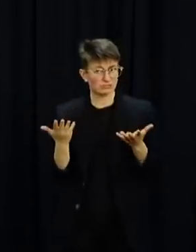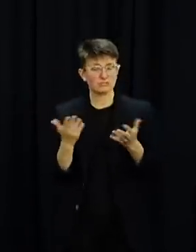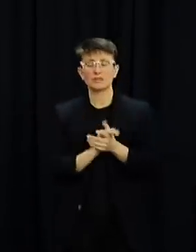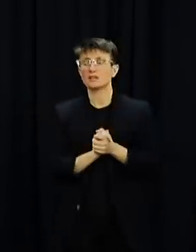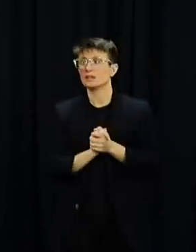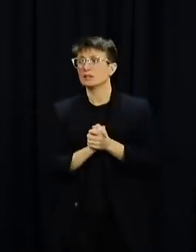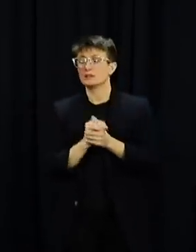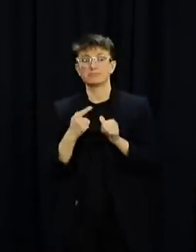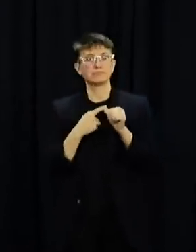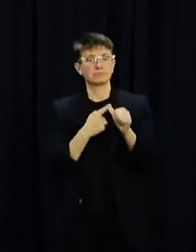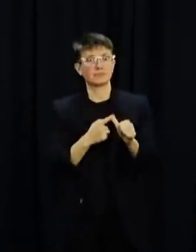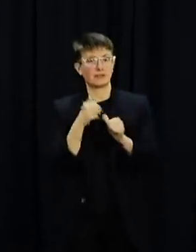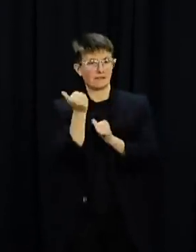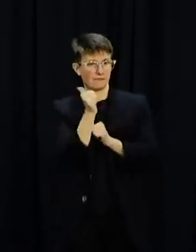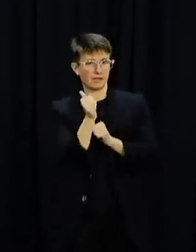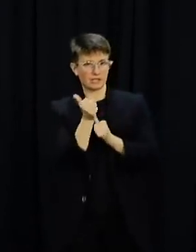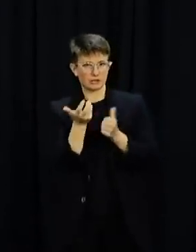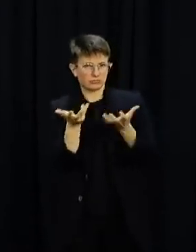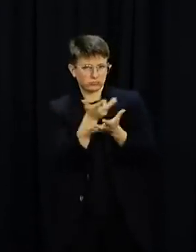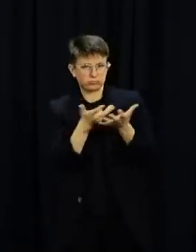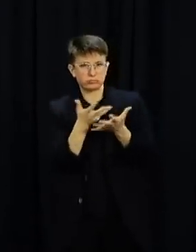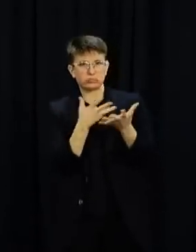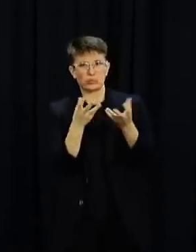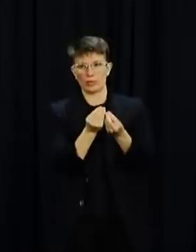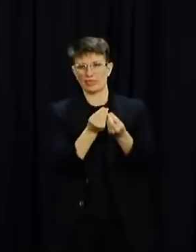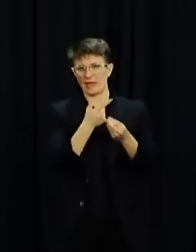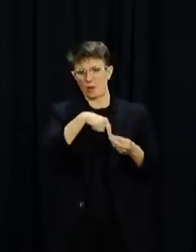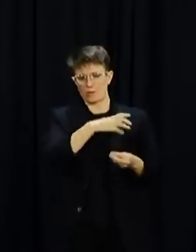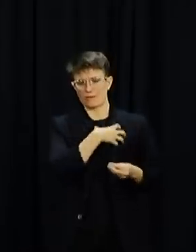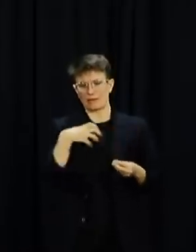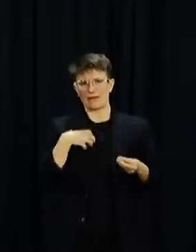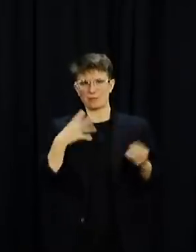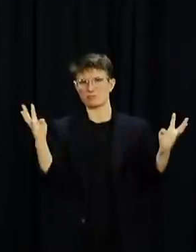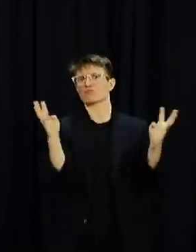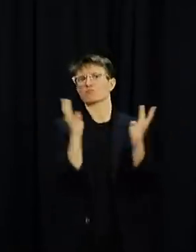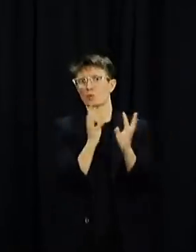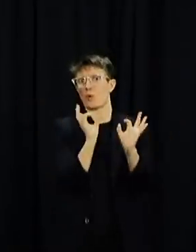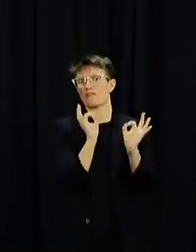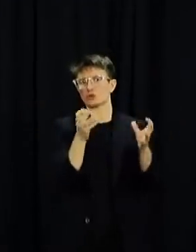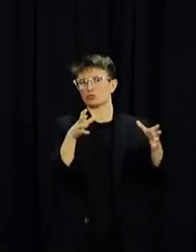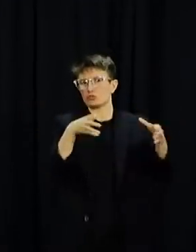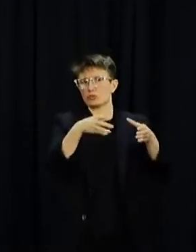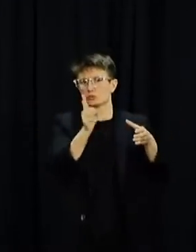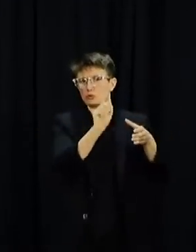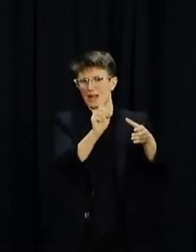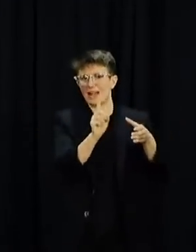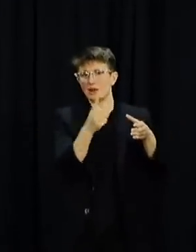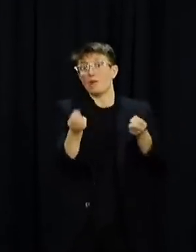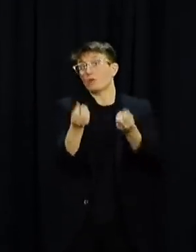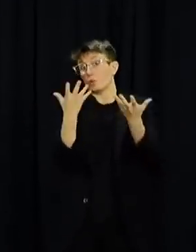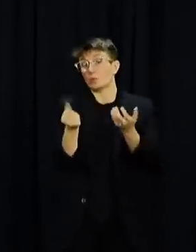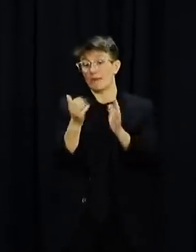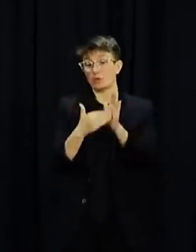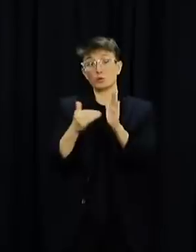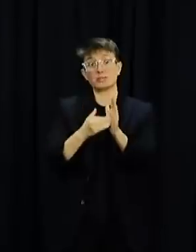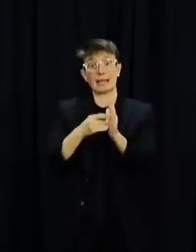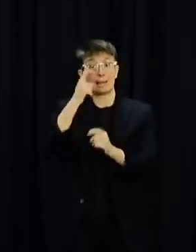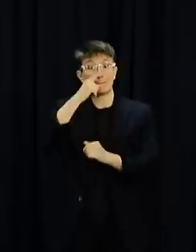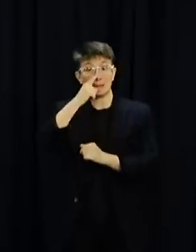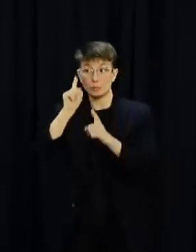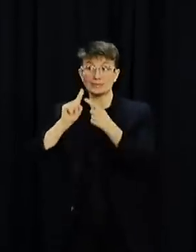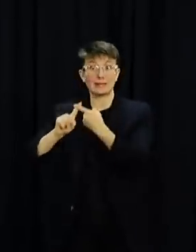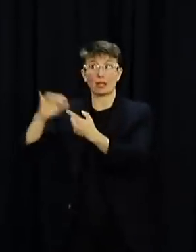have arriving New Zealanders. They are all operating in a level 4 environment, so we treat those arrivals very,